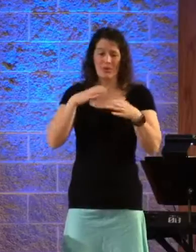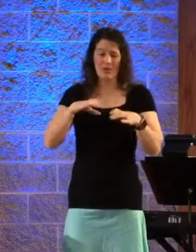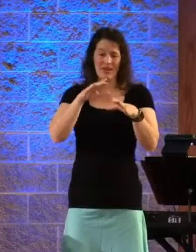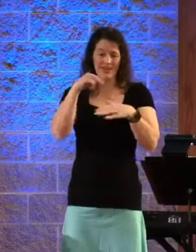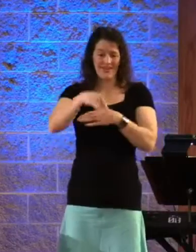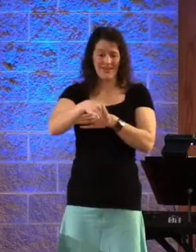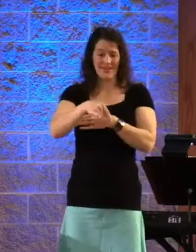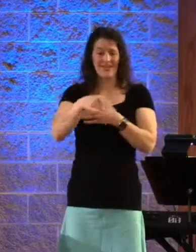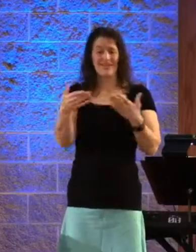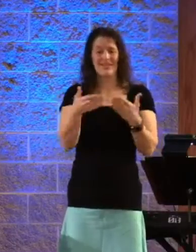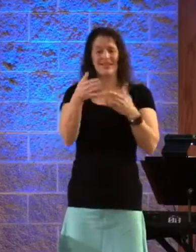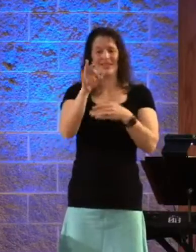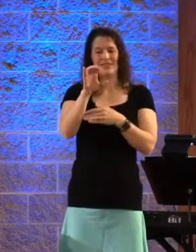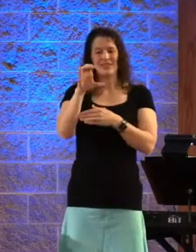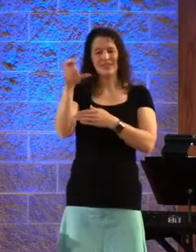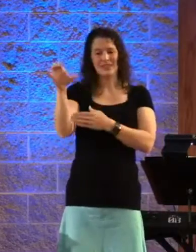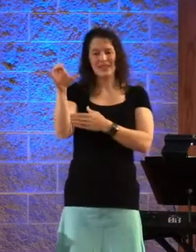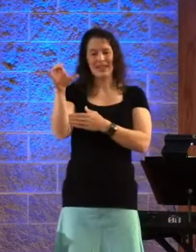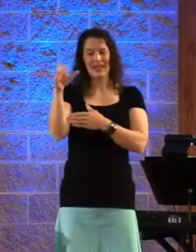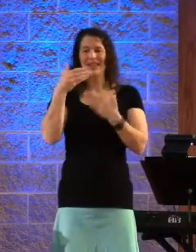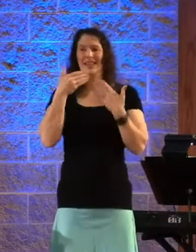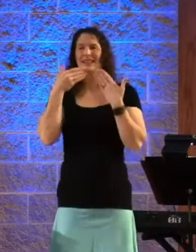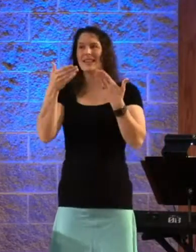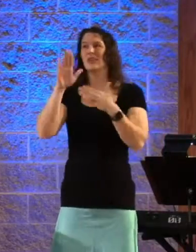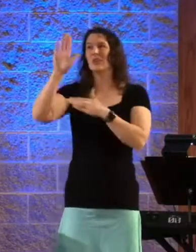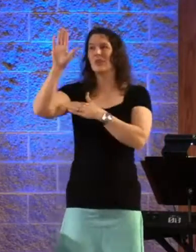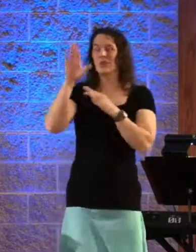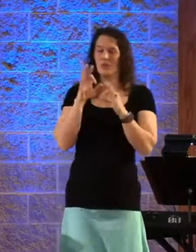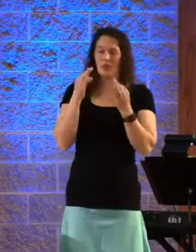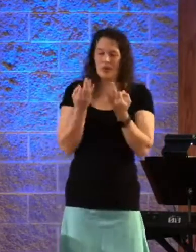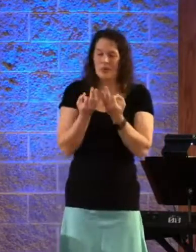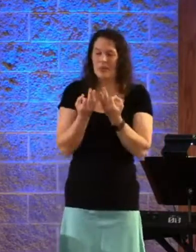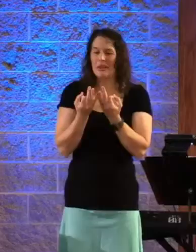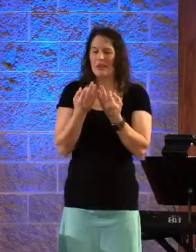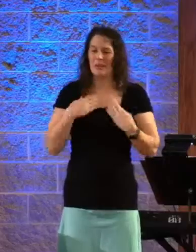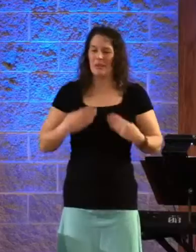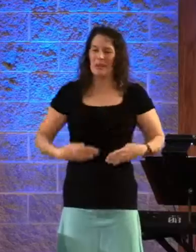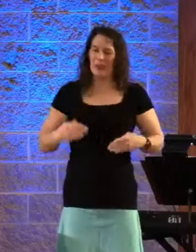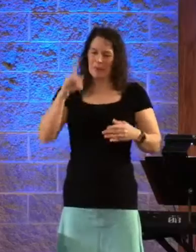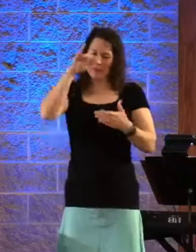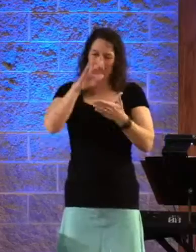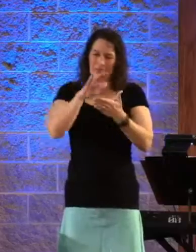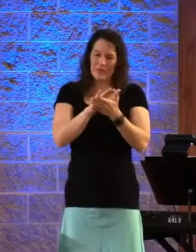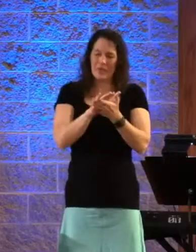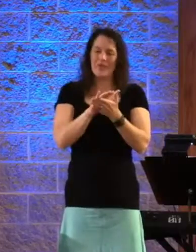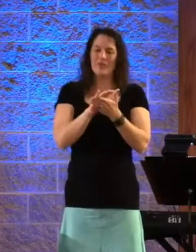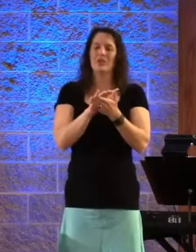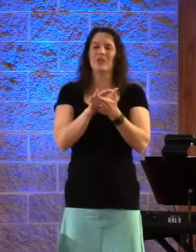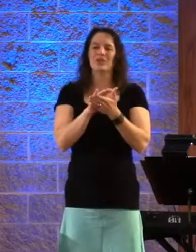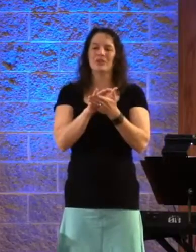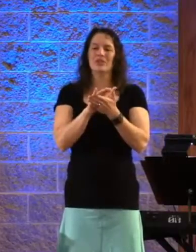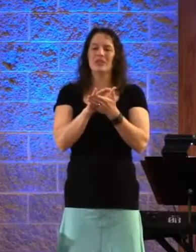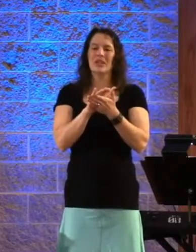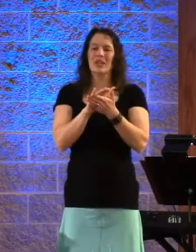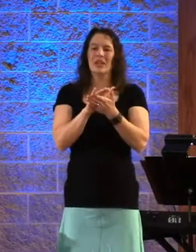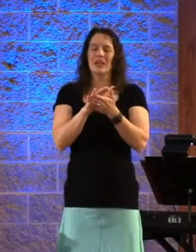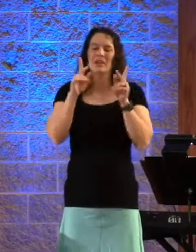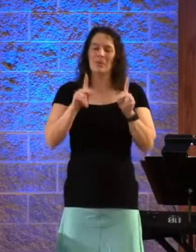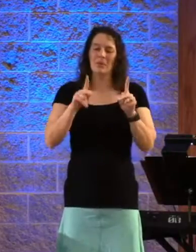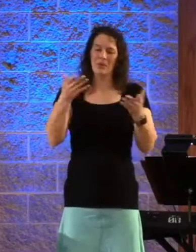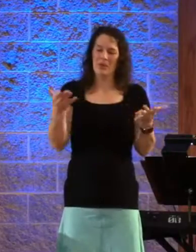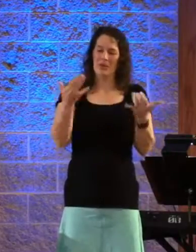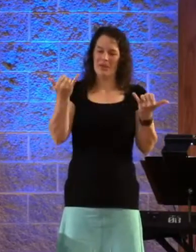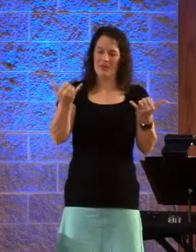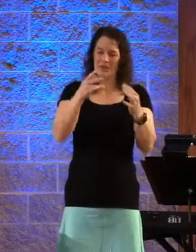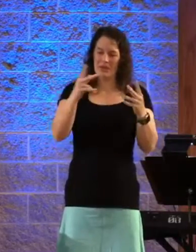you for the body of believers that you have put together here in this place as your bride. May we be ready for you. Lord, we love